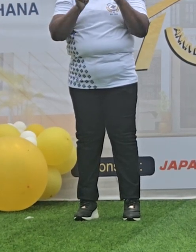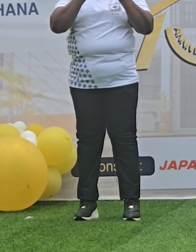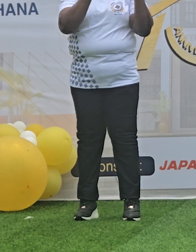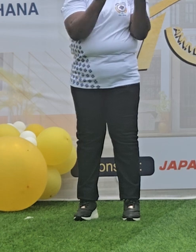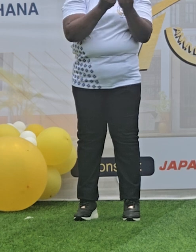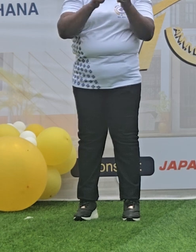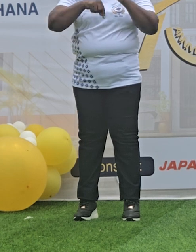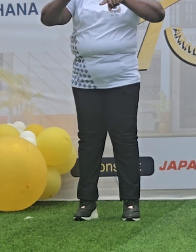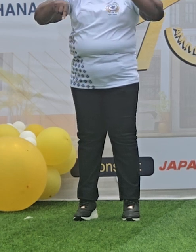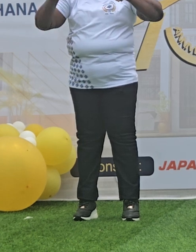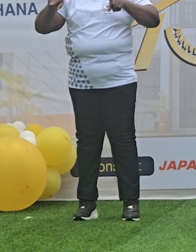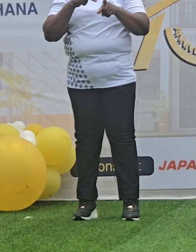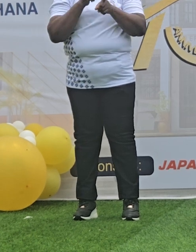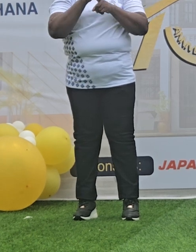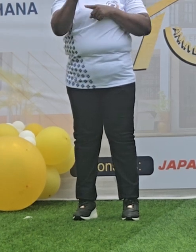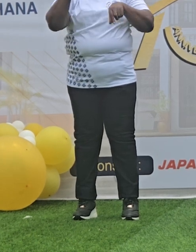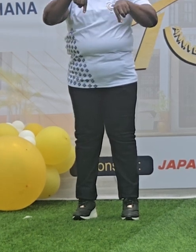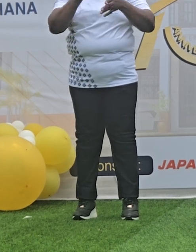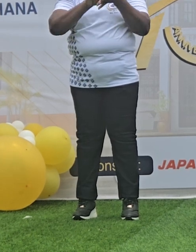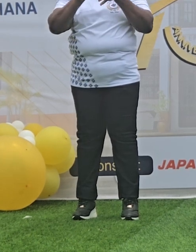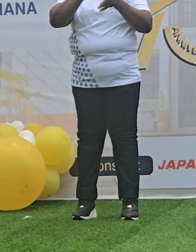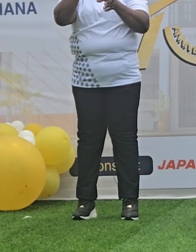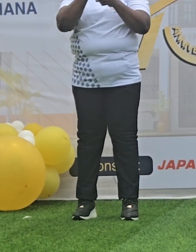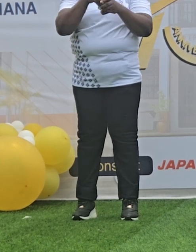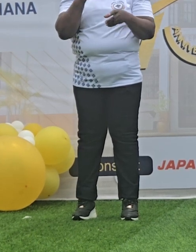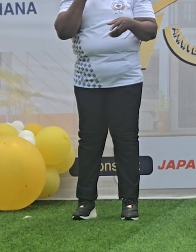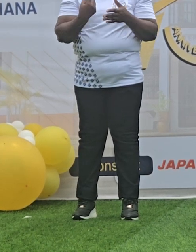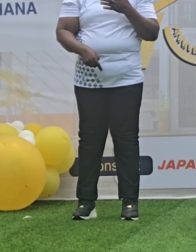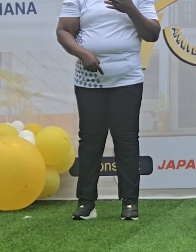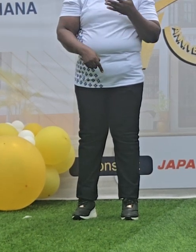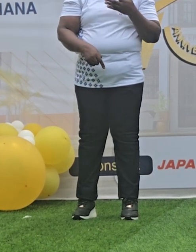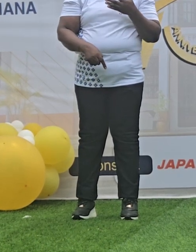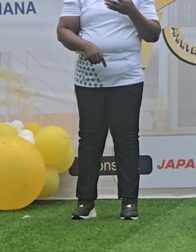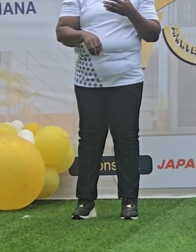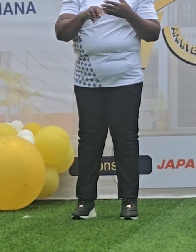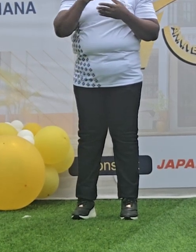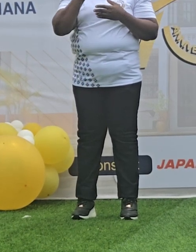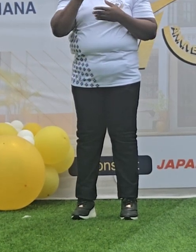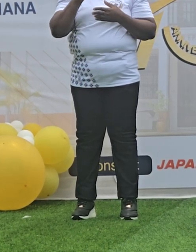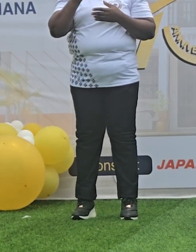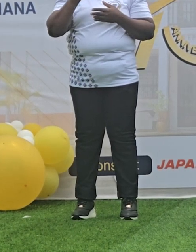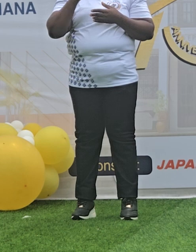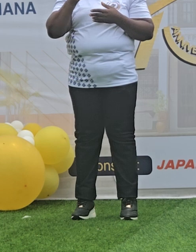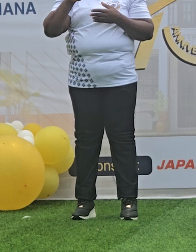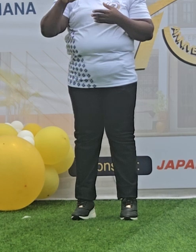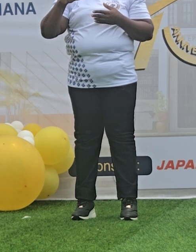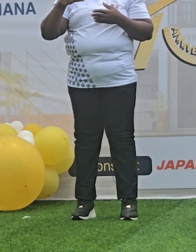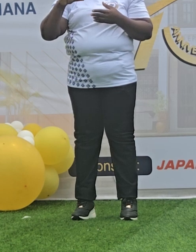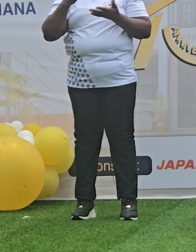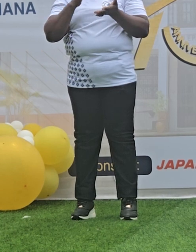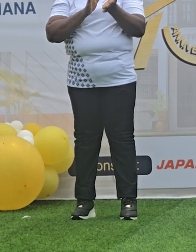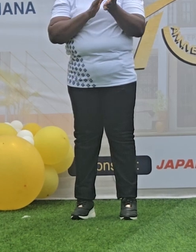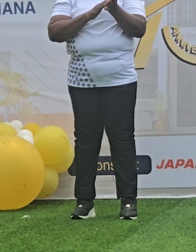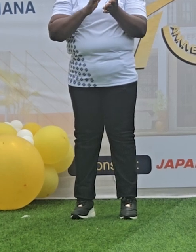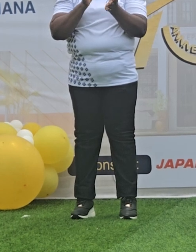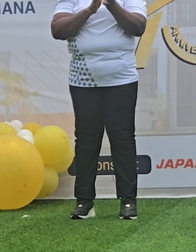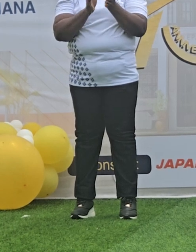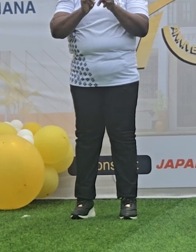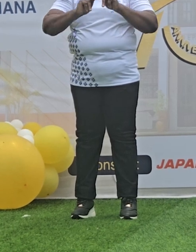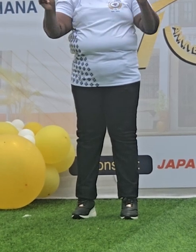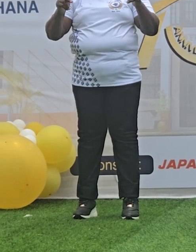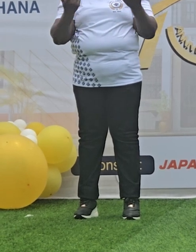of professions in the university, including the medical school, School of Public Health, nursing,